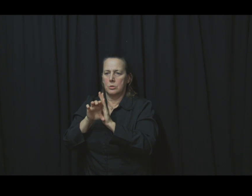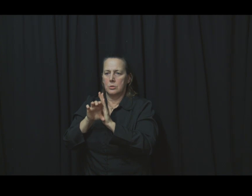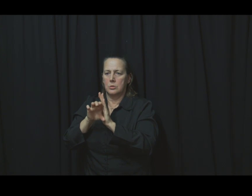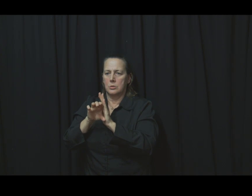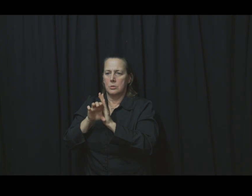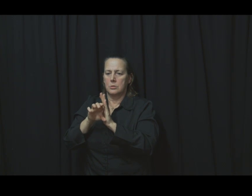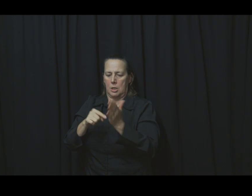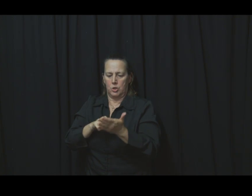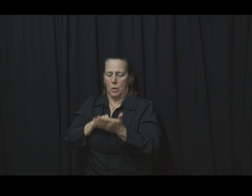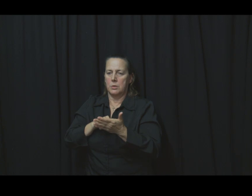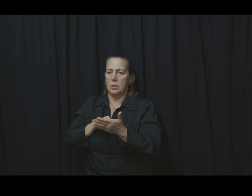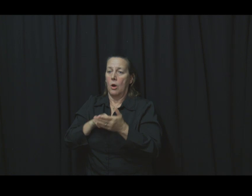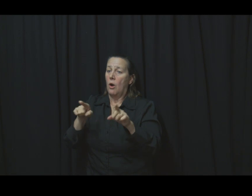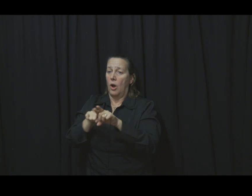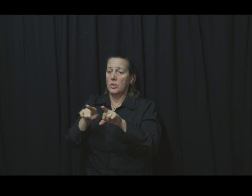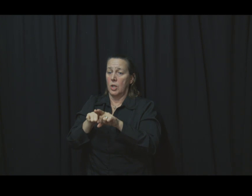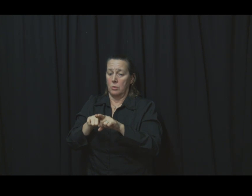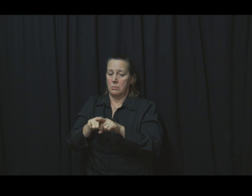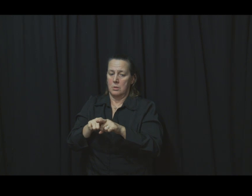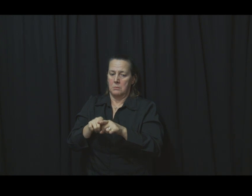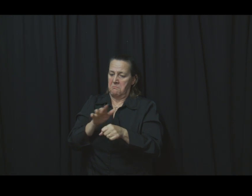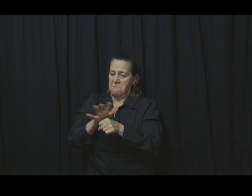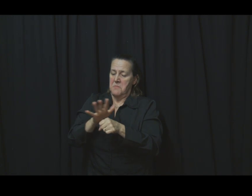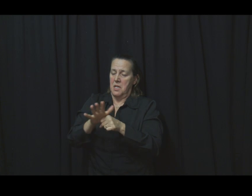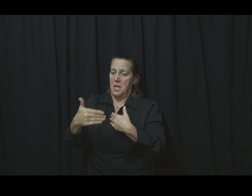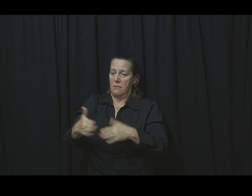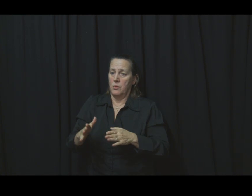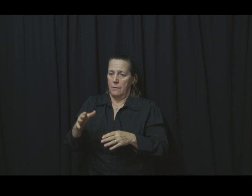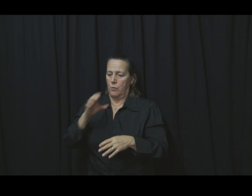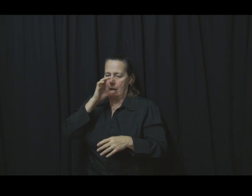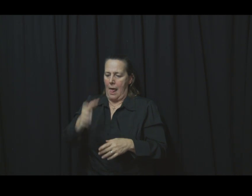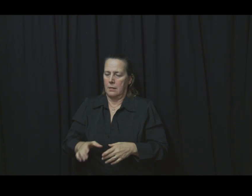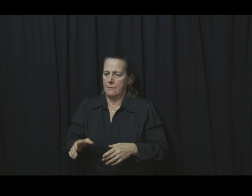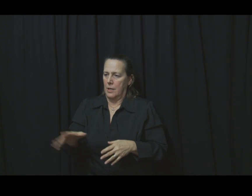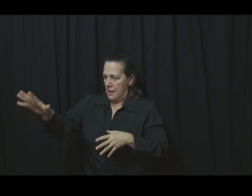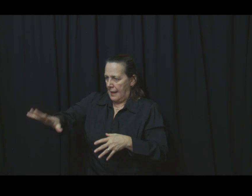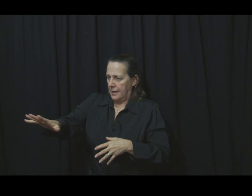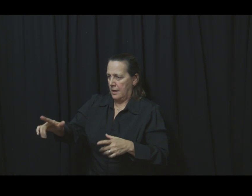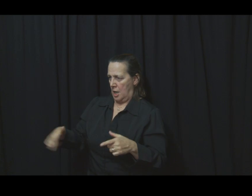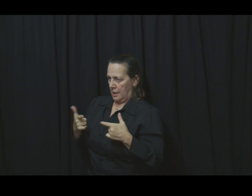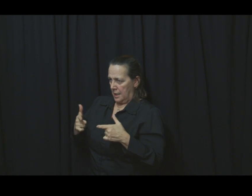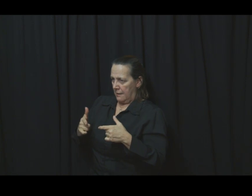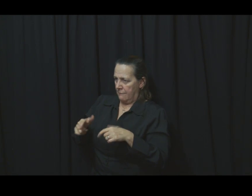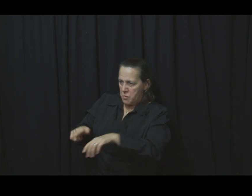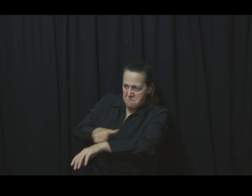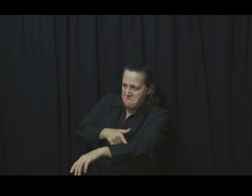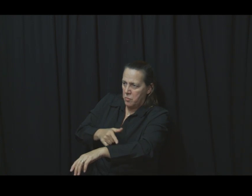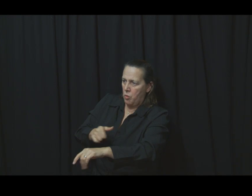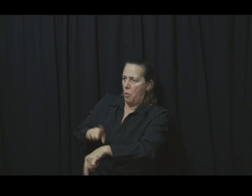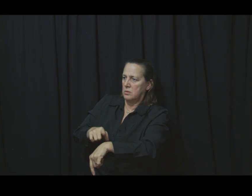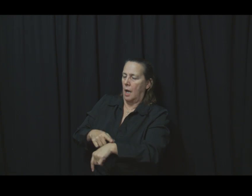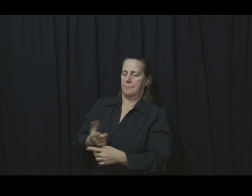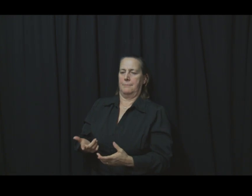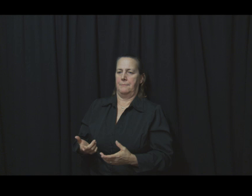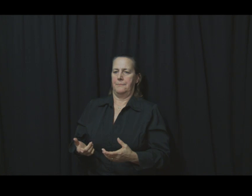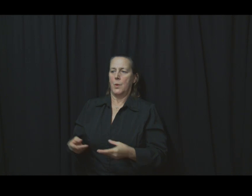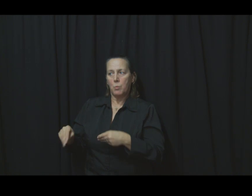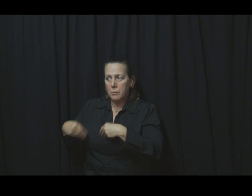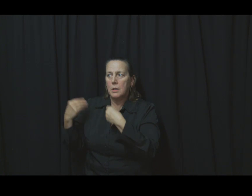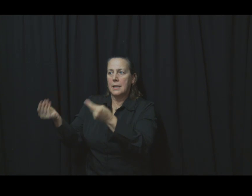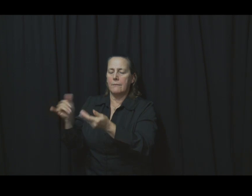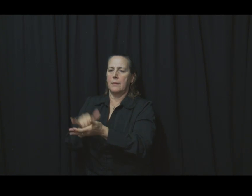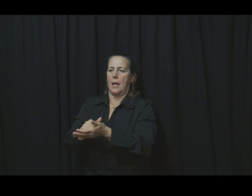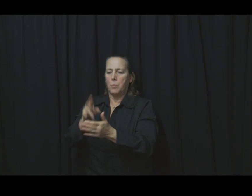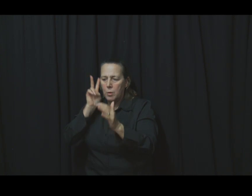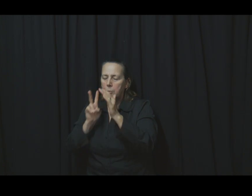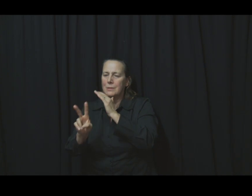much room for an elephant, it will live healthily for a certain amount of time. So I'll give you an example.